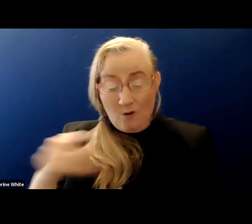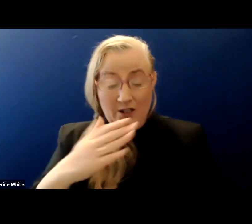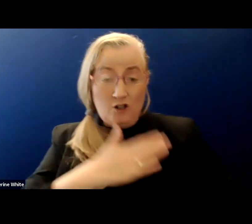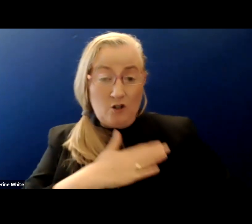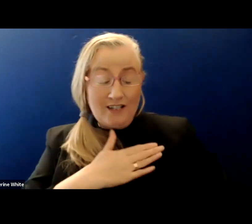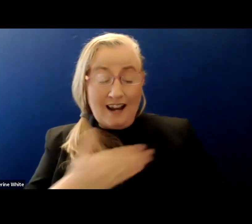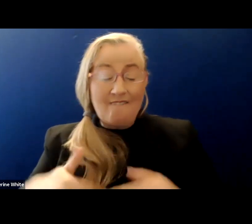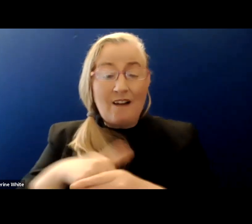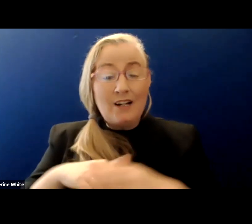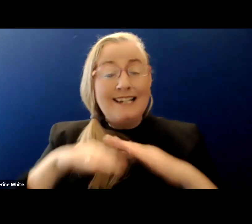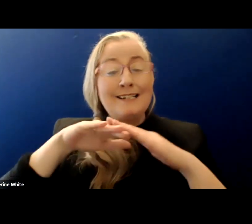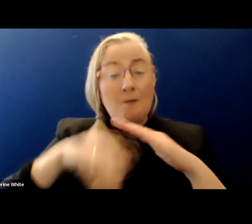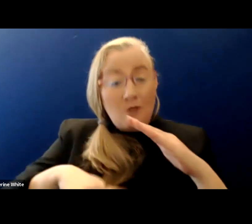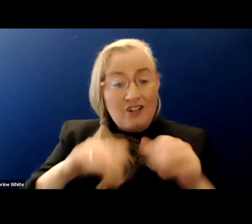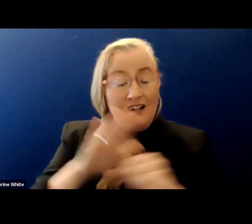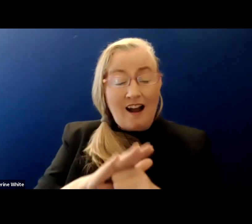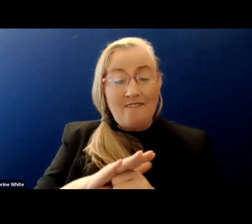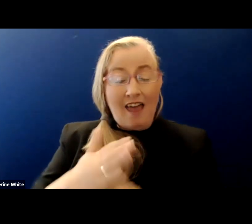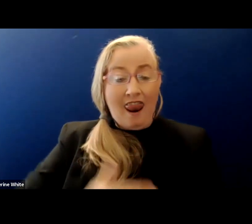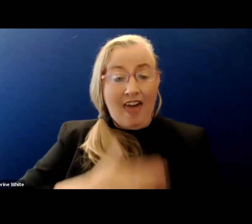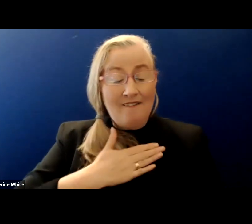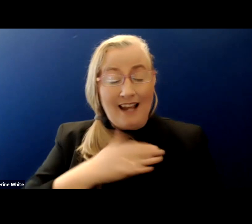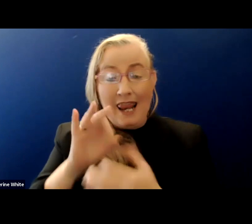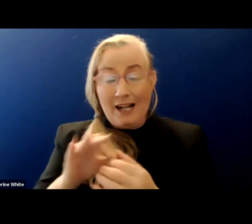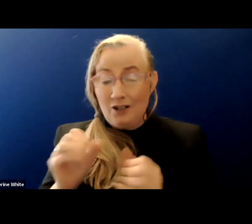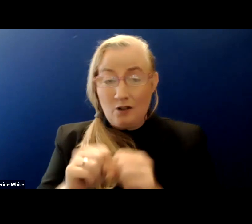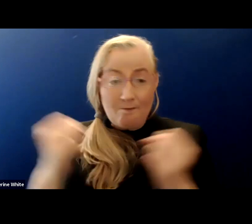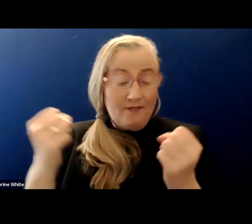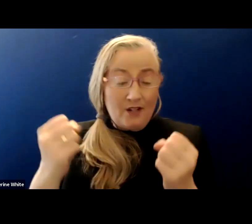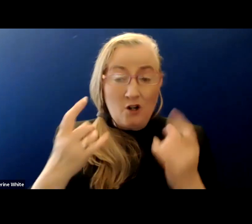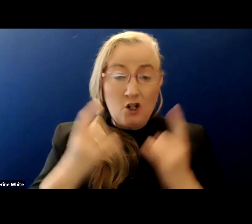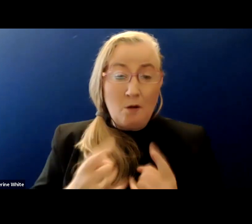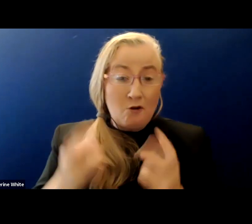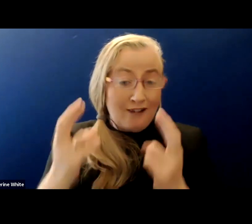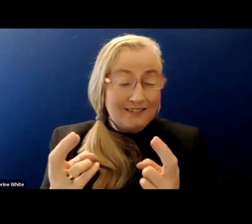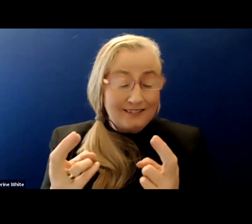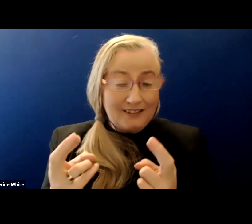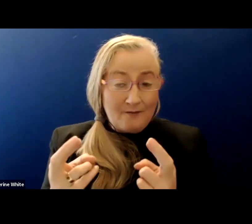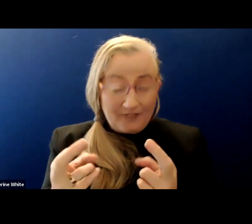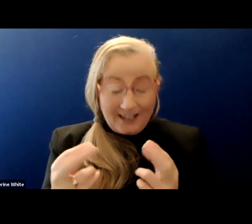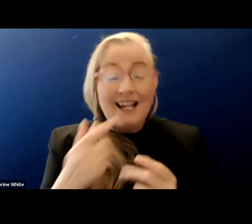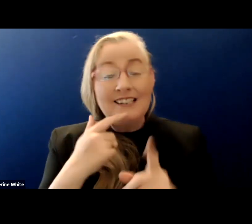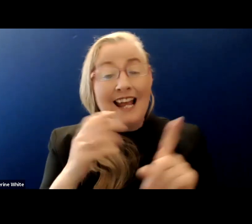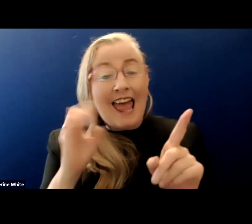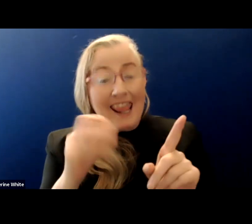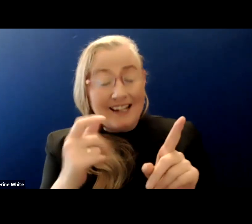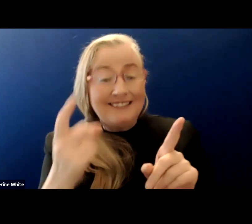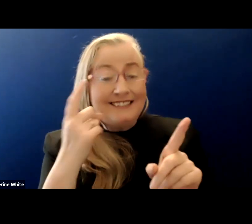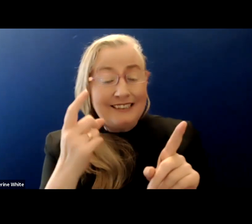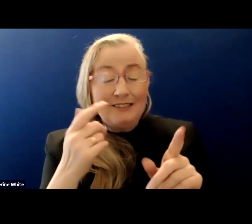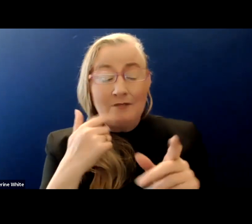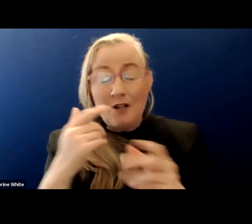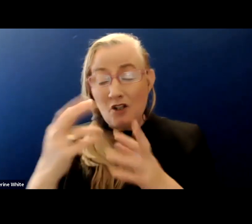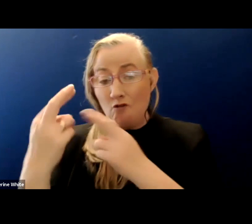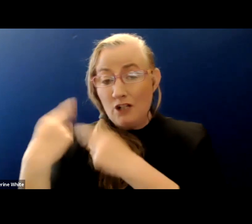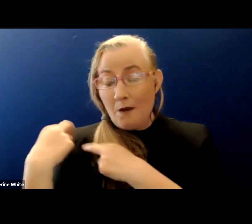of the deprivation of life in violation of human rights of those individuals, even if, as Elliot pointed out, the responsibility